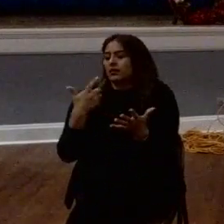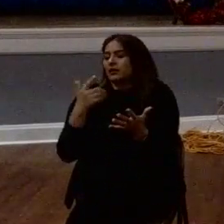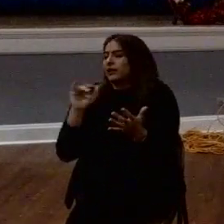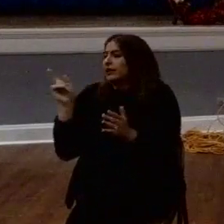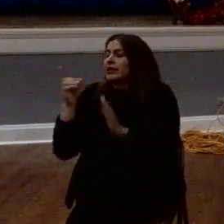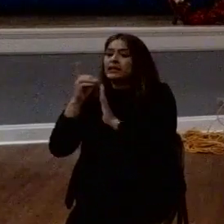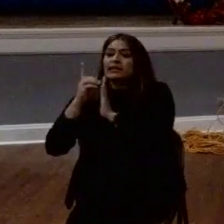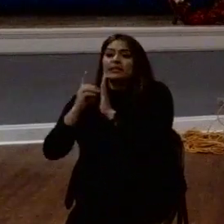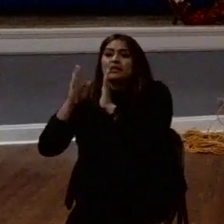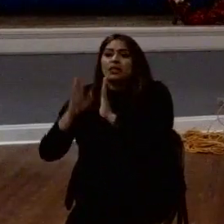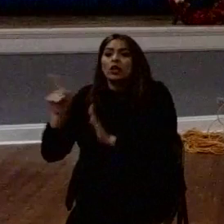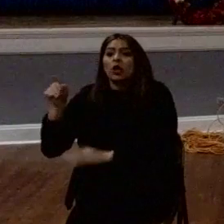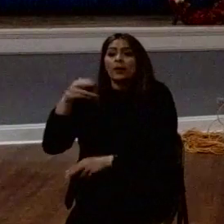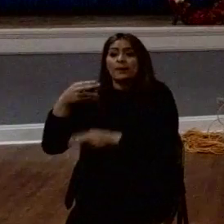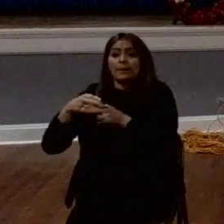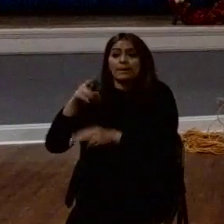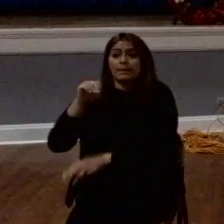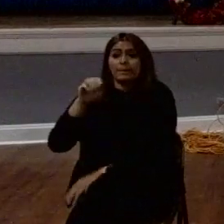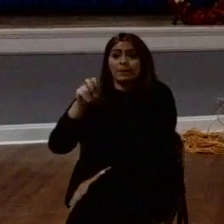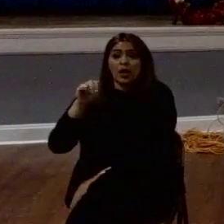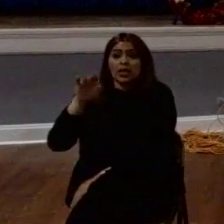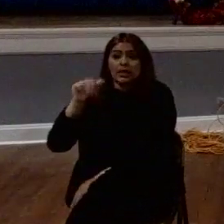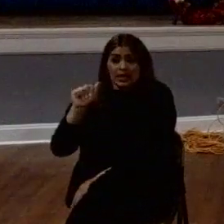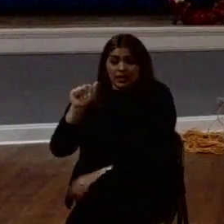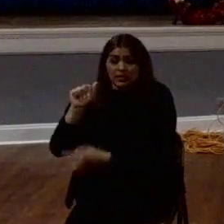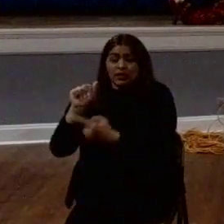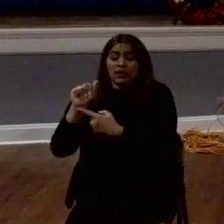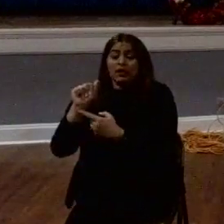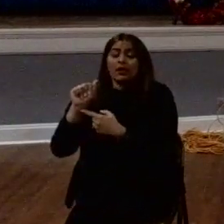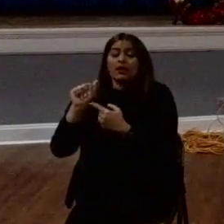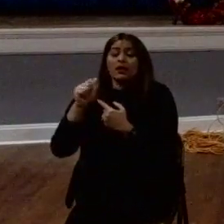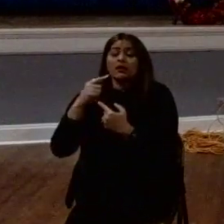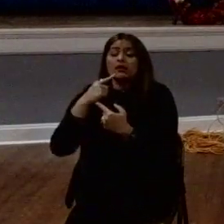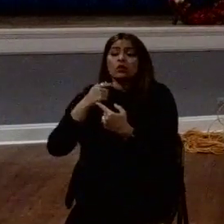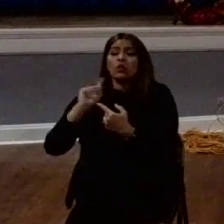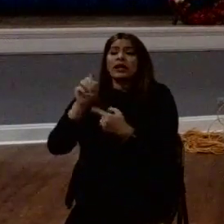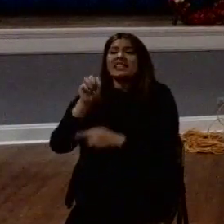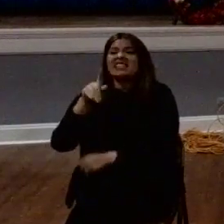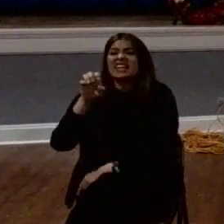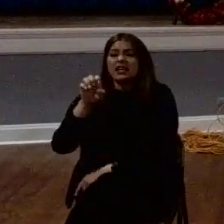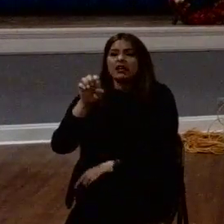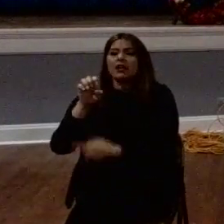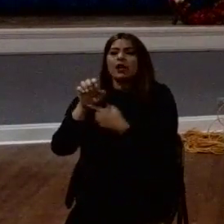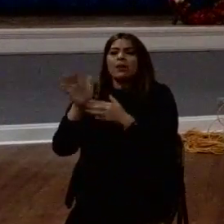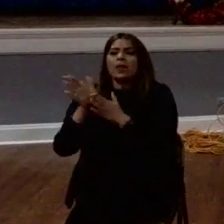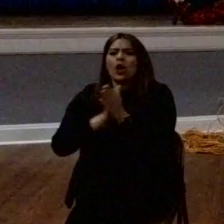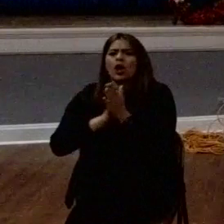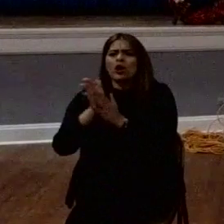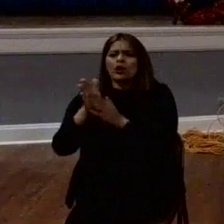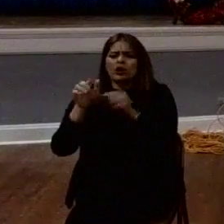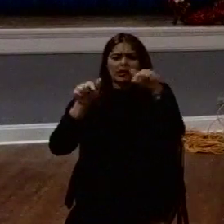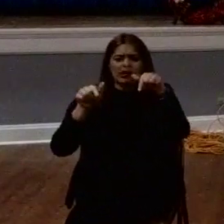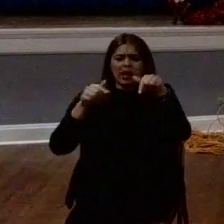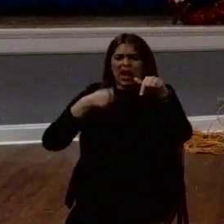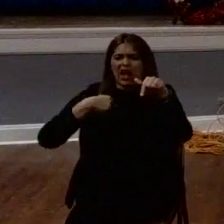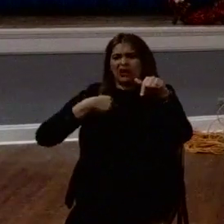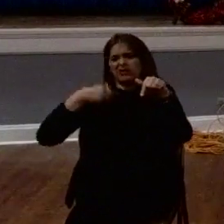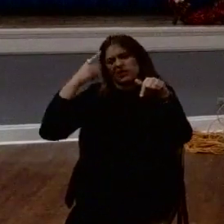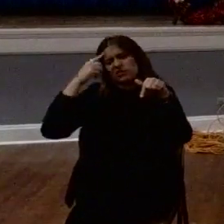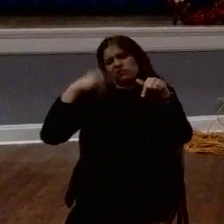like Monica to say, well, the placement of the skate park was a good place, because for me, I would have put it on the other